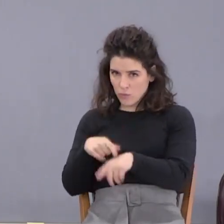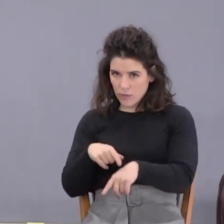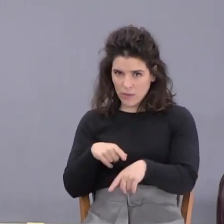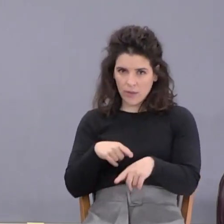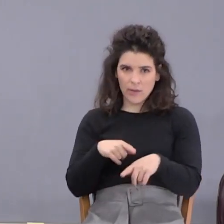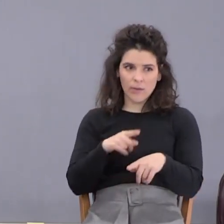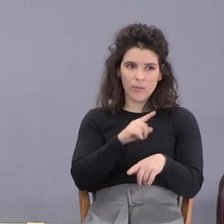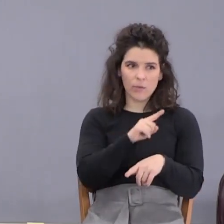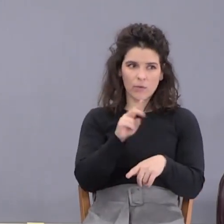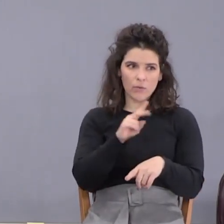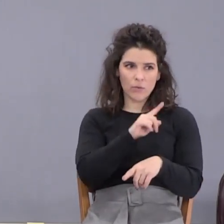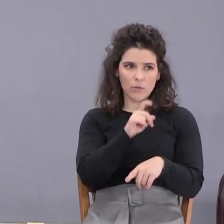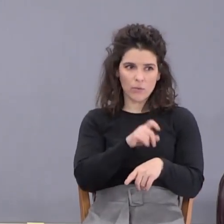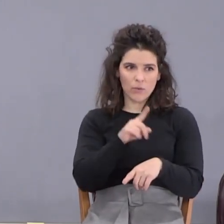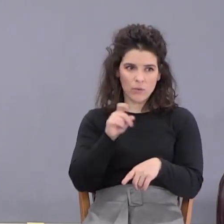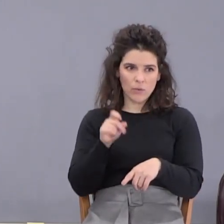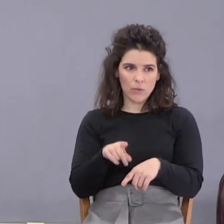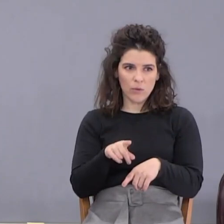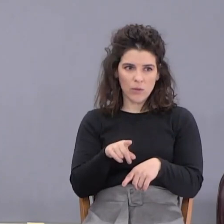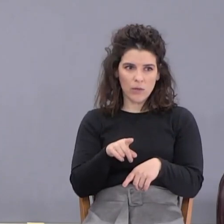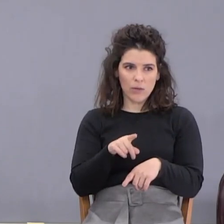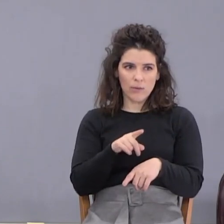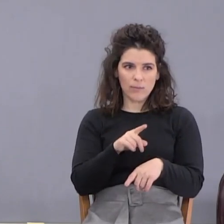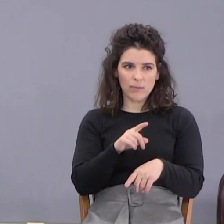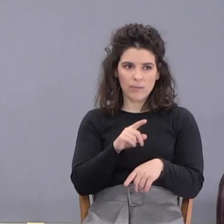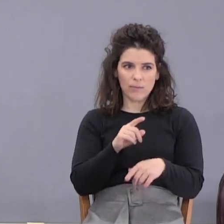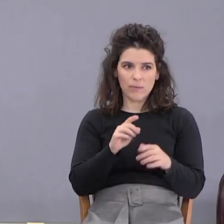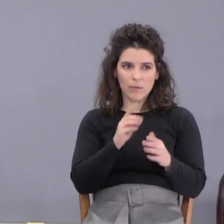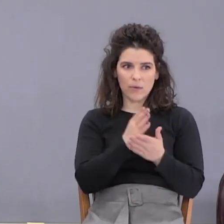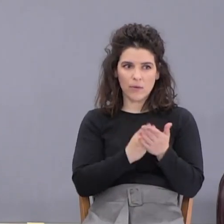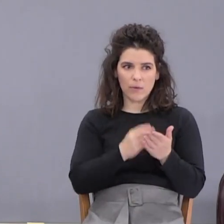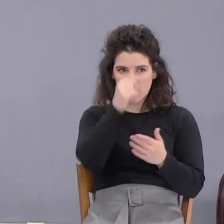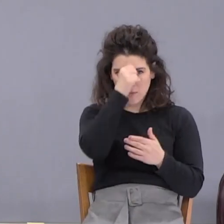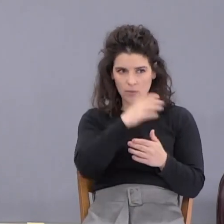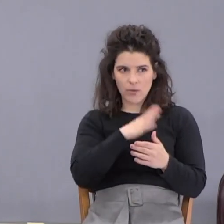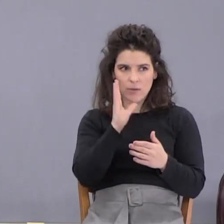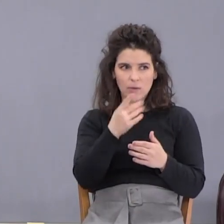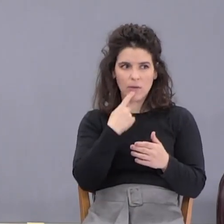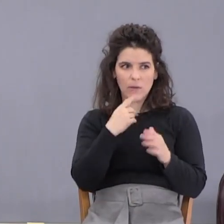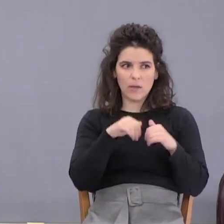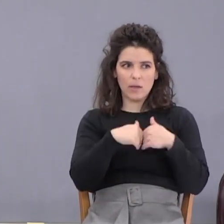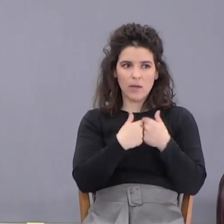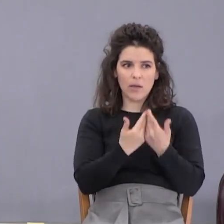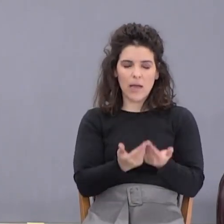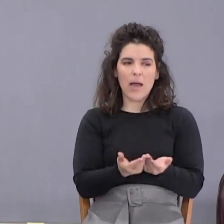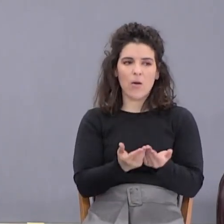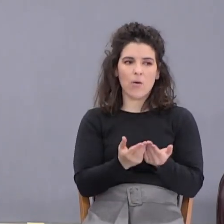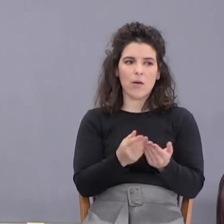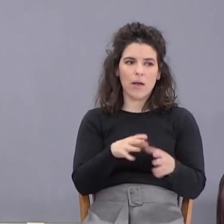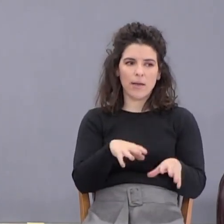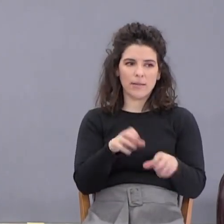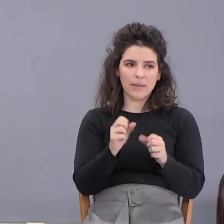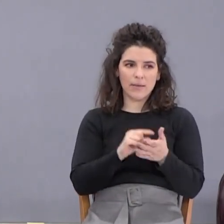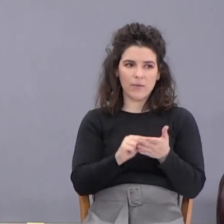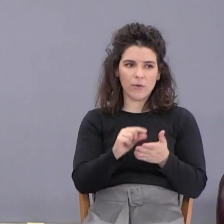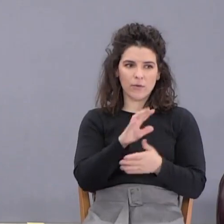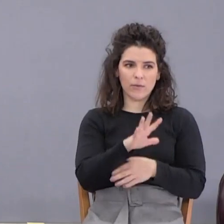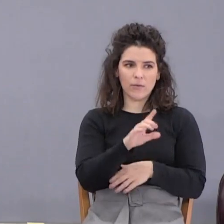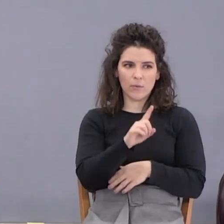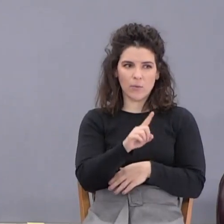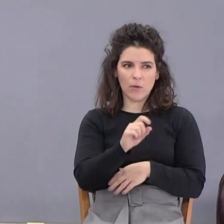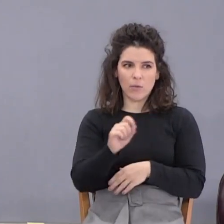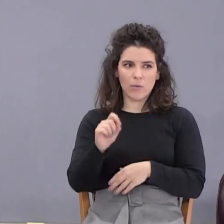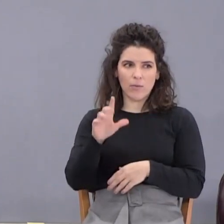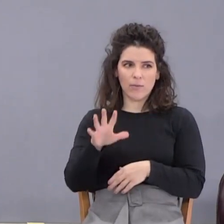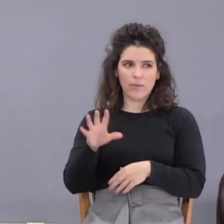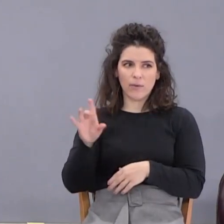questions, verse 35, some man will say, how? I take verses 51 through